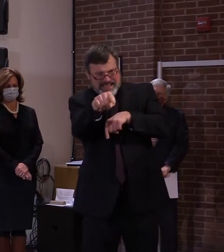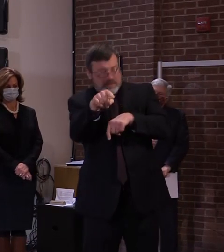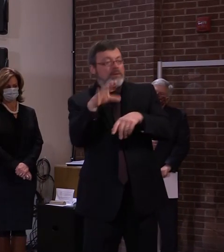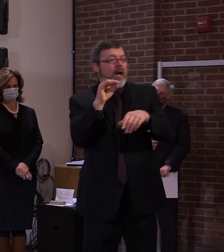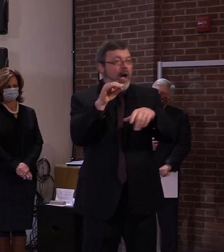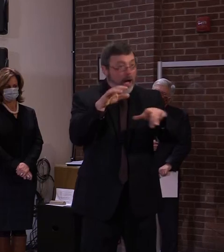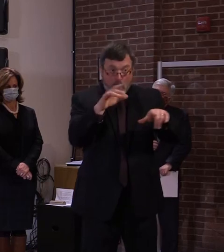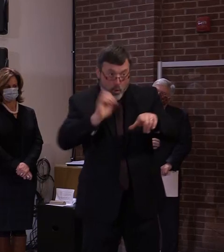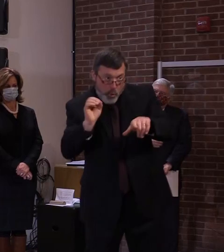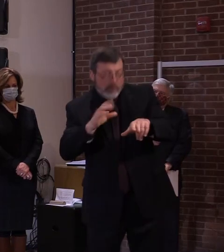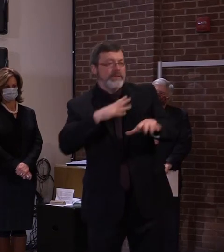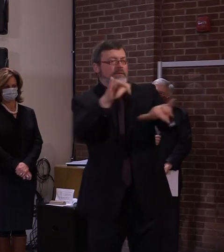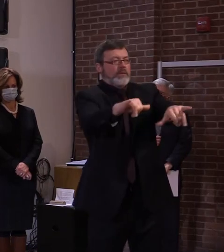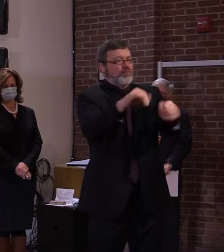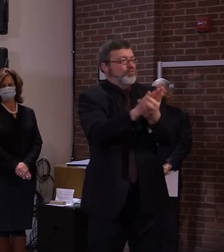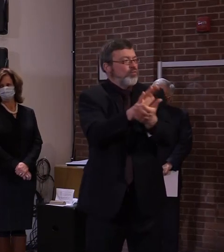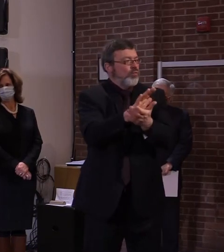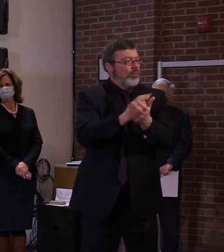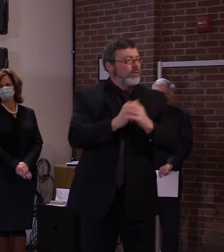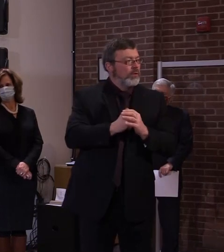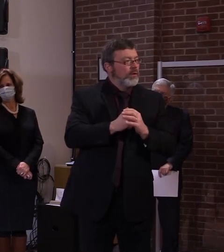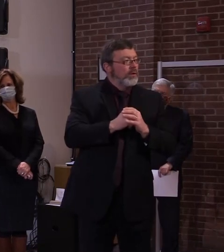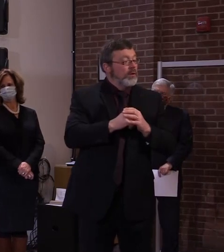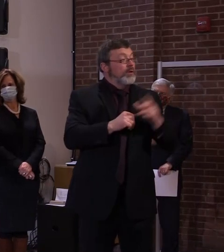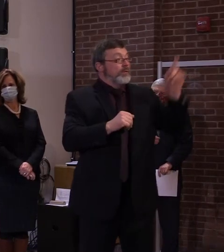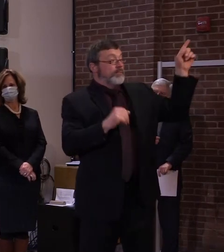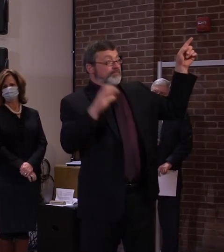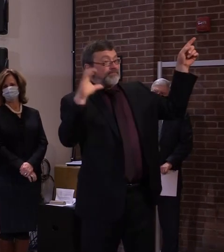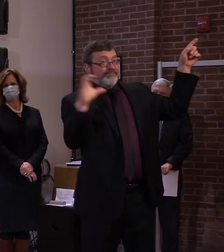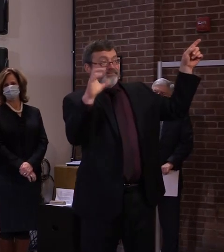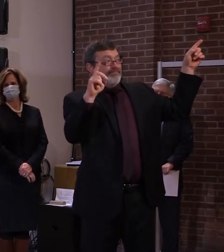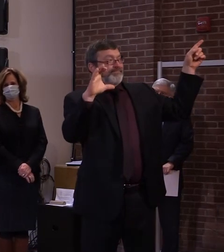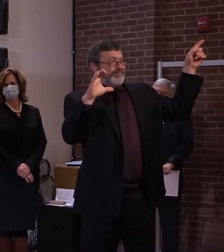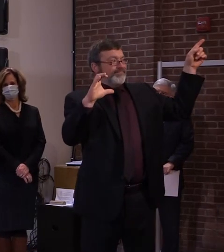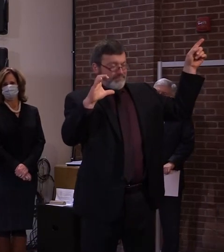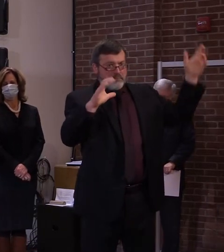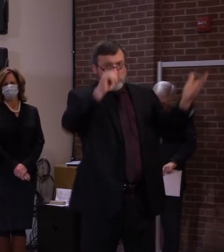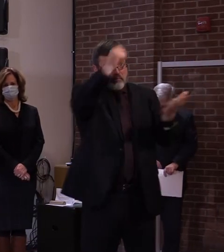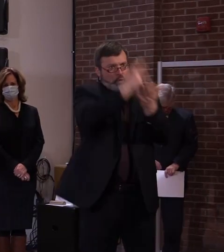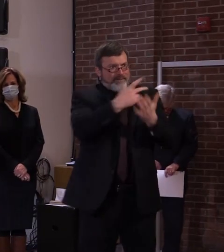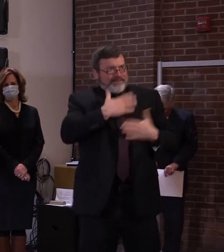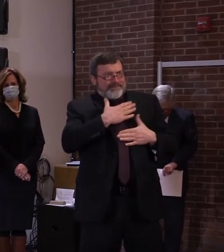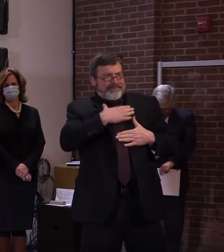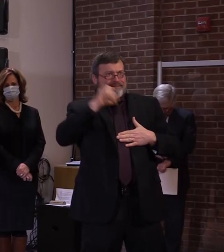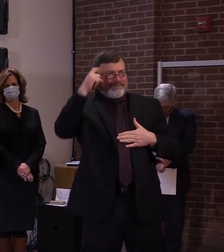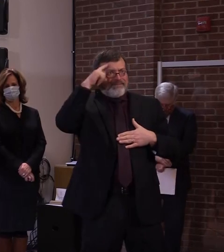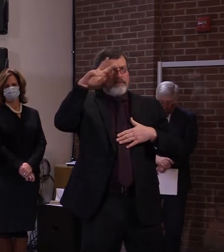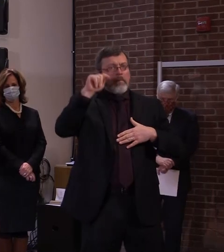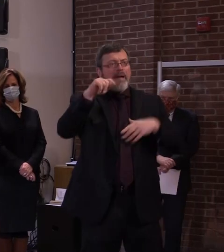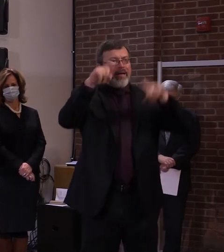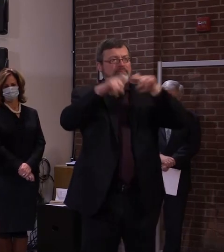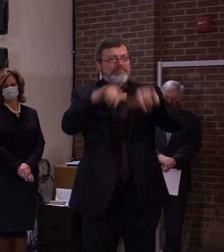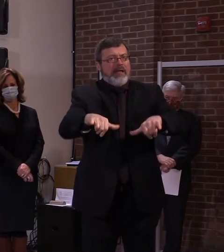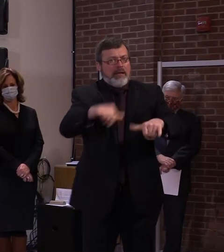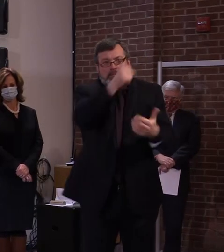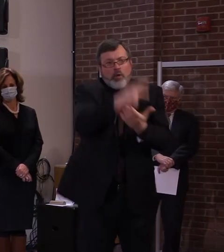its endorsement of test to stay, which confirms, you know, from our experience, how successful test to stay can be for schools.